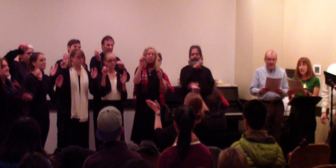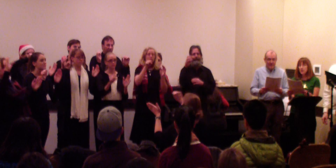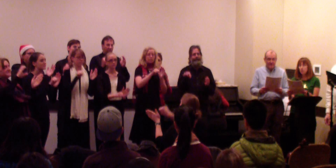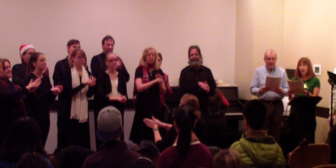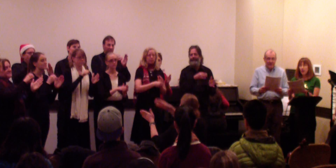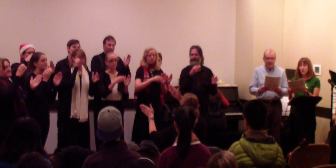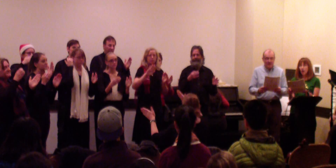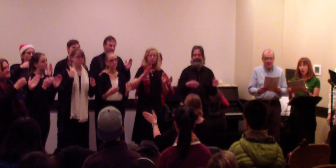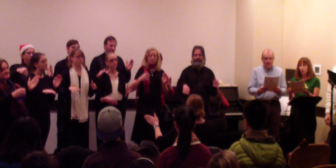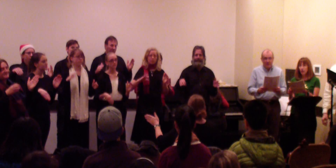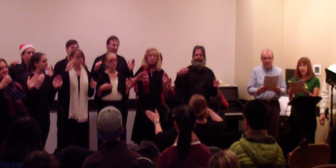Christmas bells are